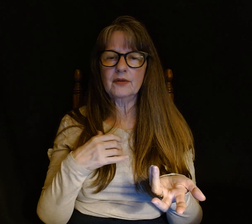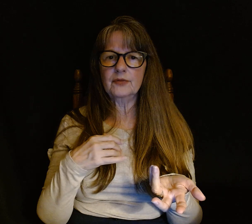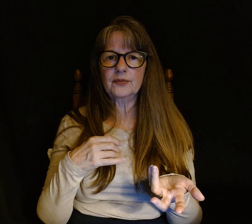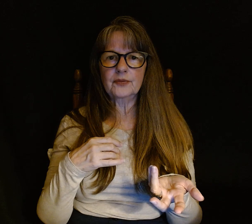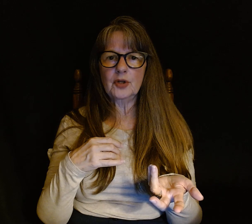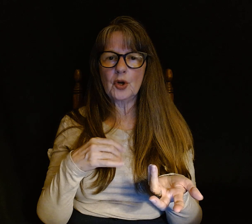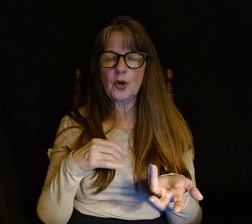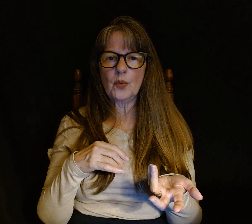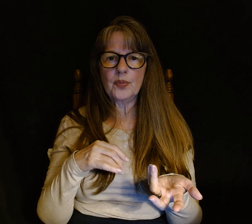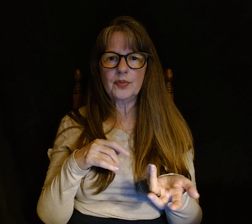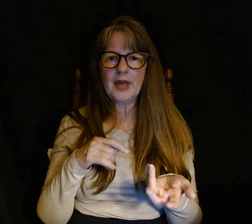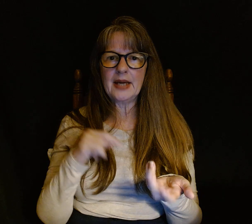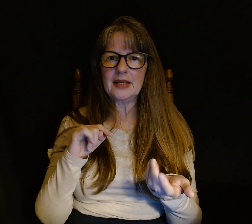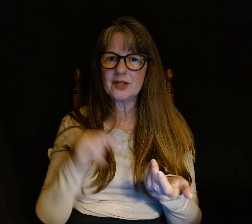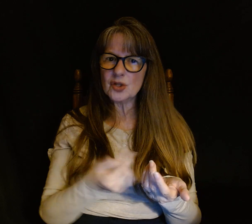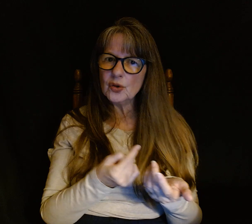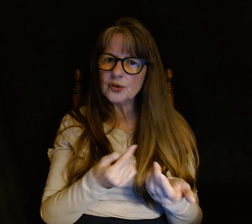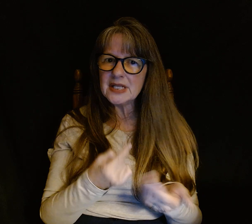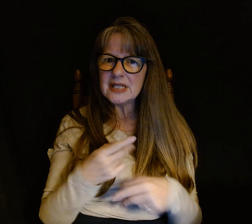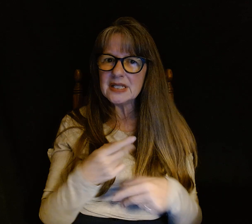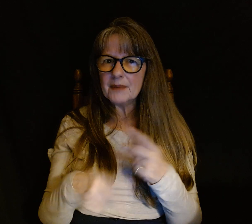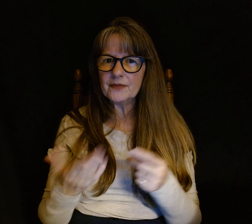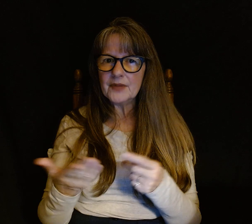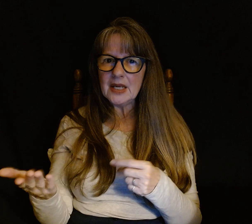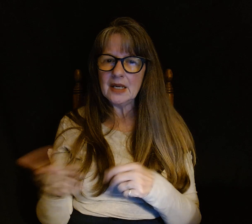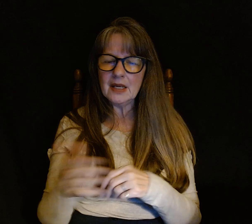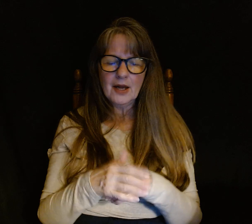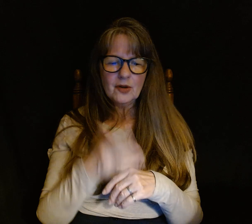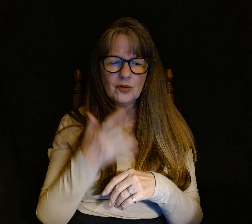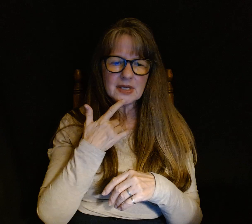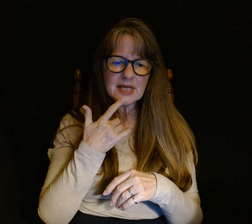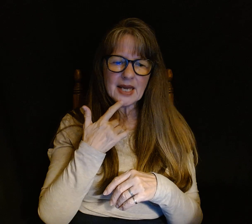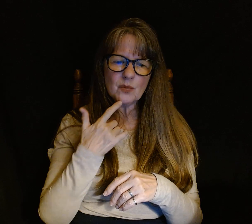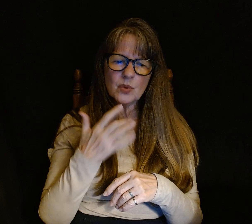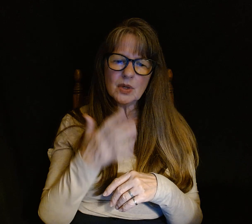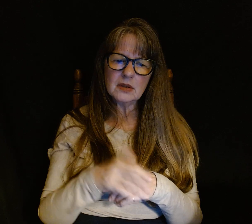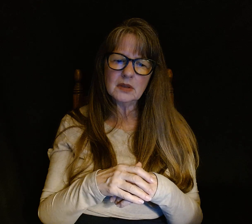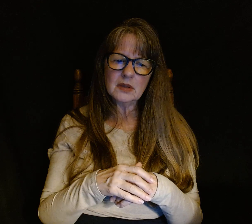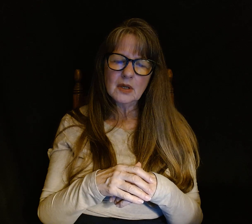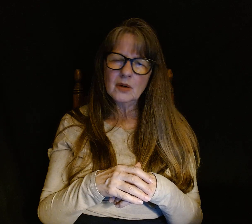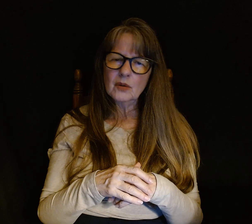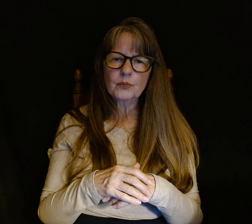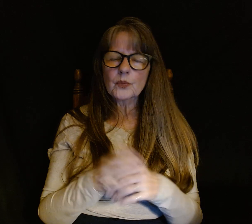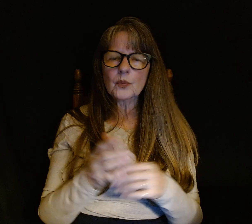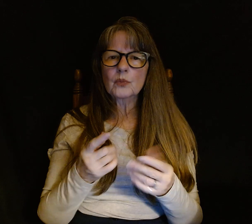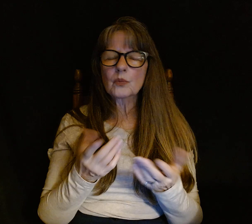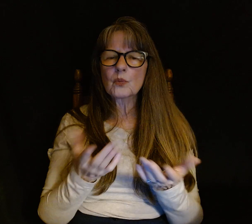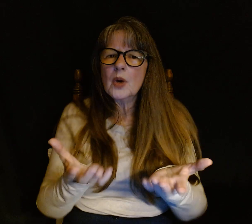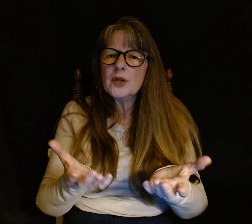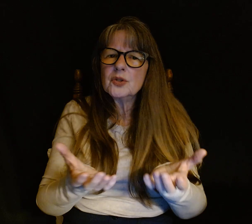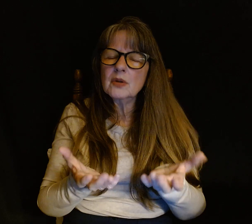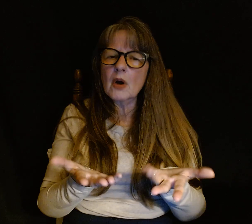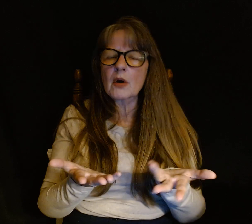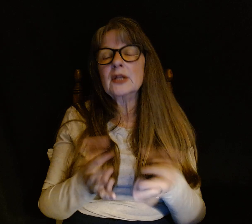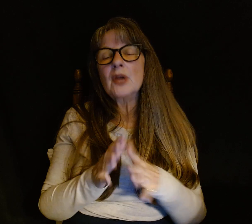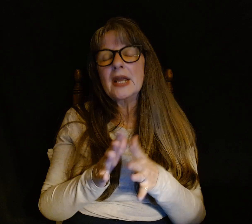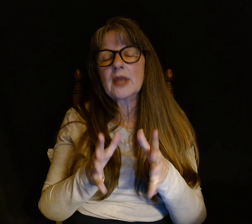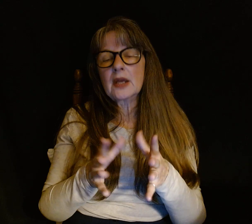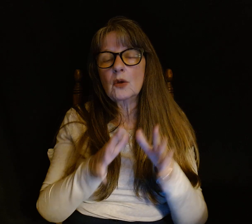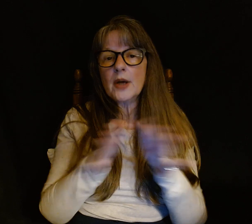of, that insulting type of thing, you could say, well, what are,